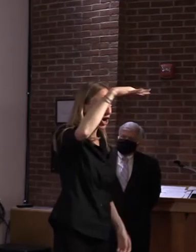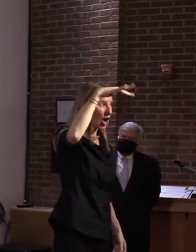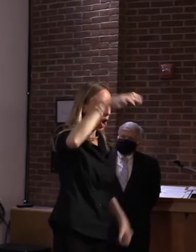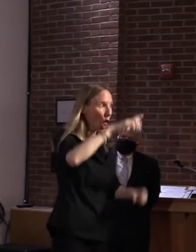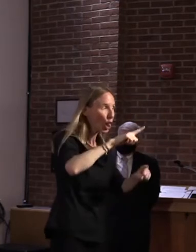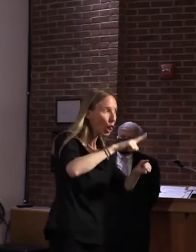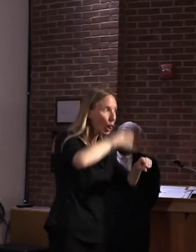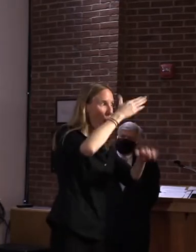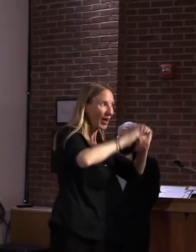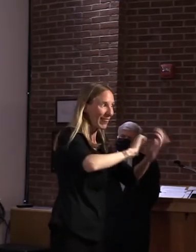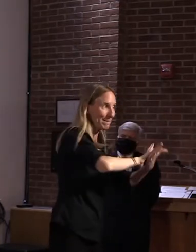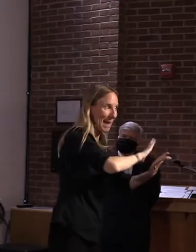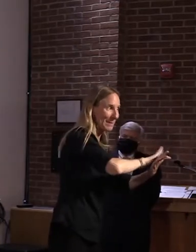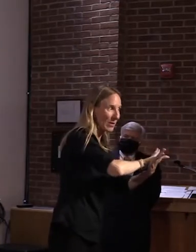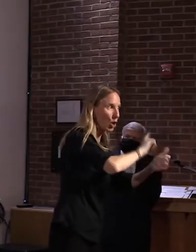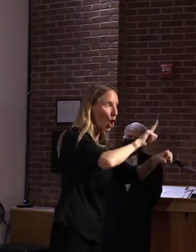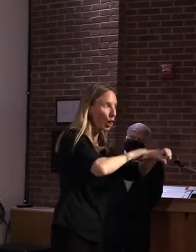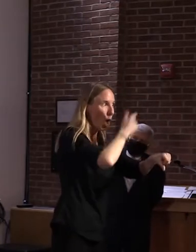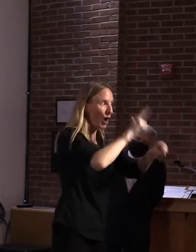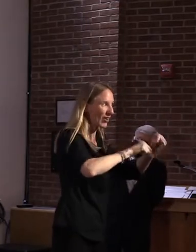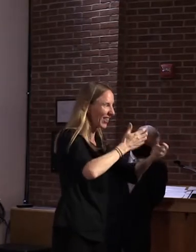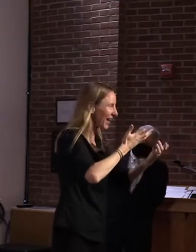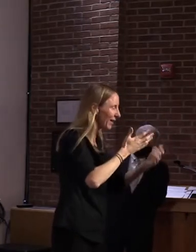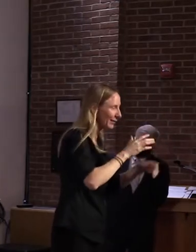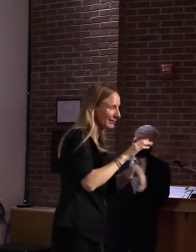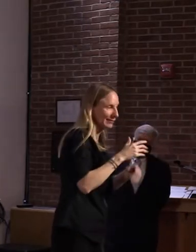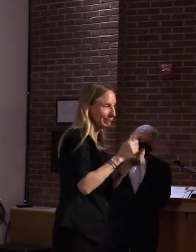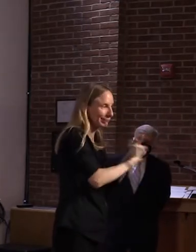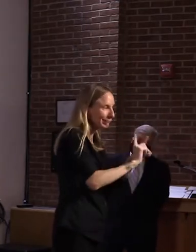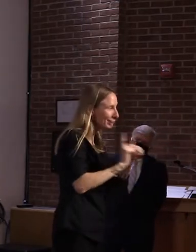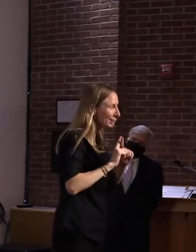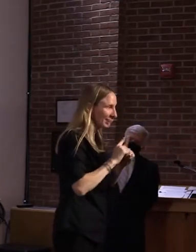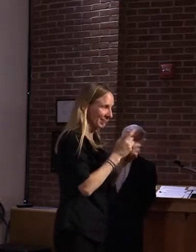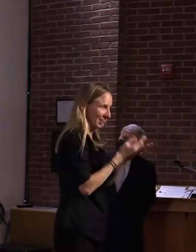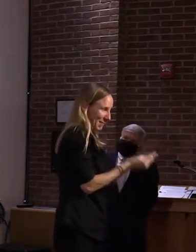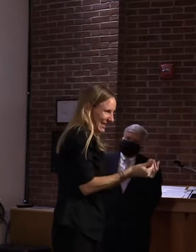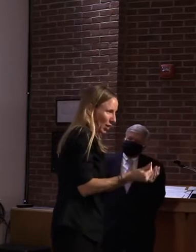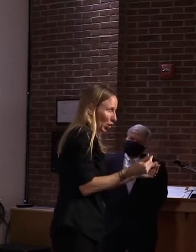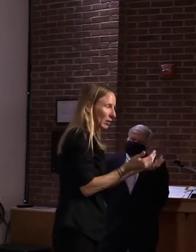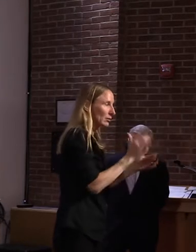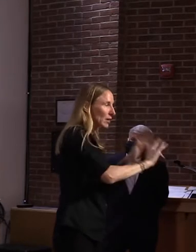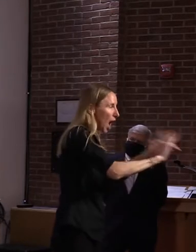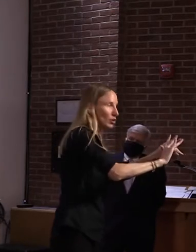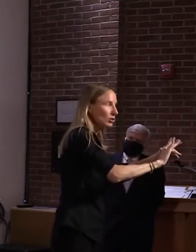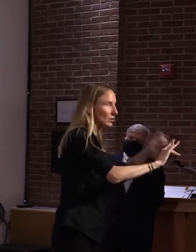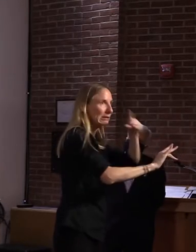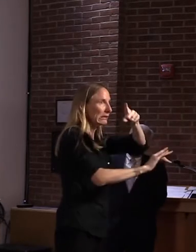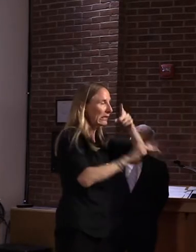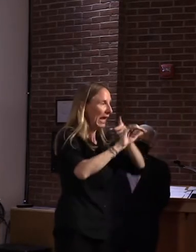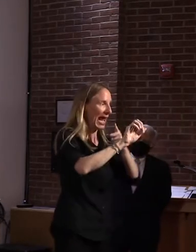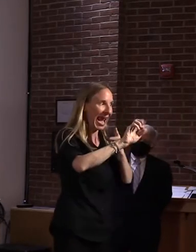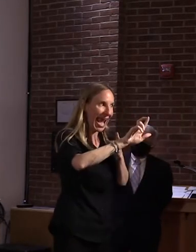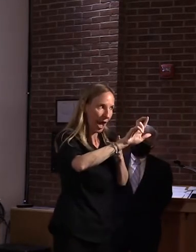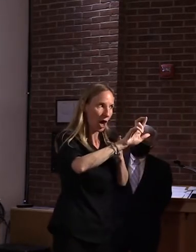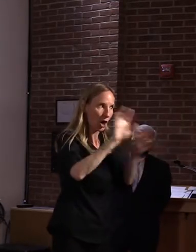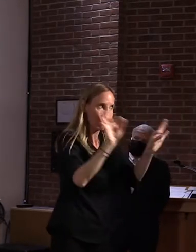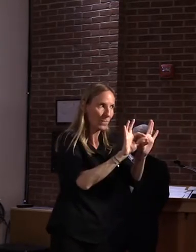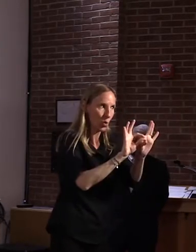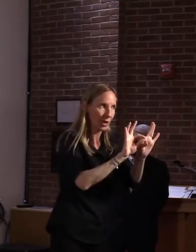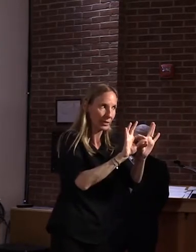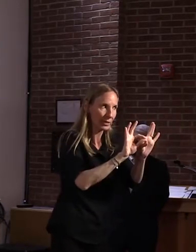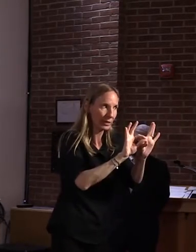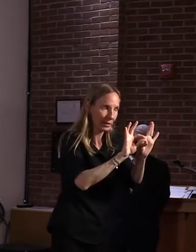or a piece of cardboard. So the message from all of this really is we should continue to wash our hands a